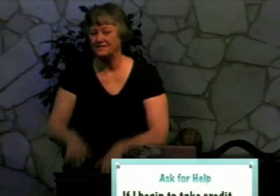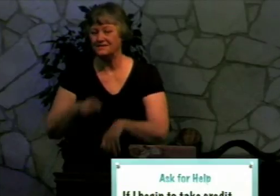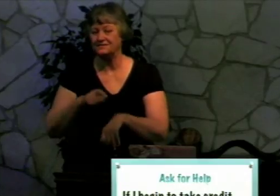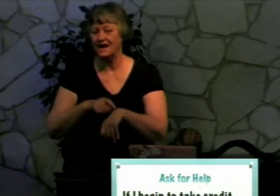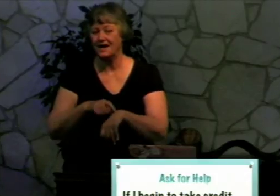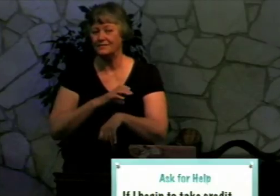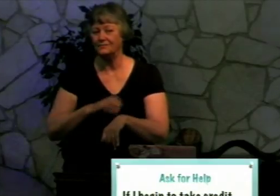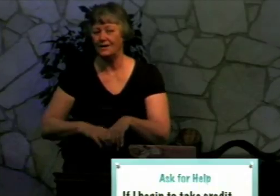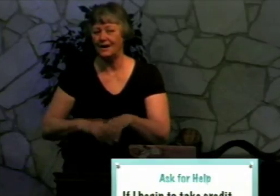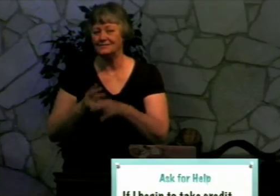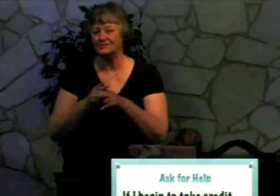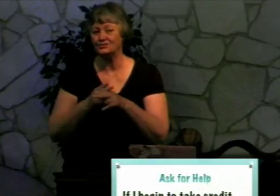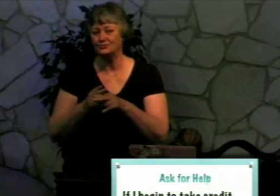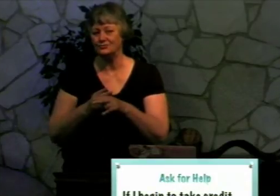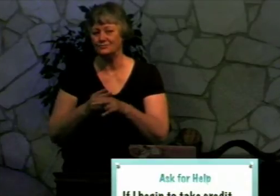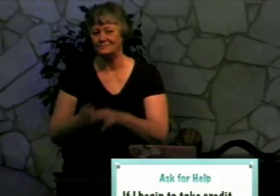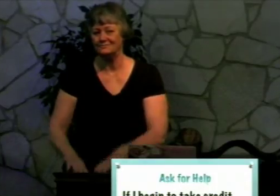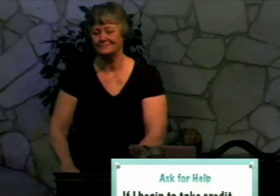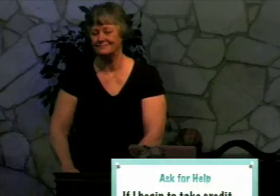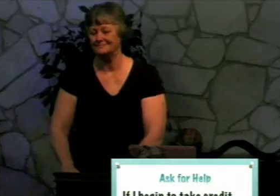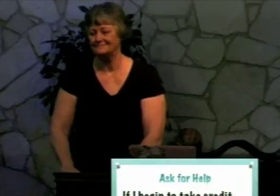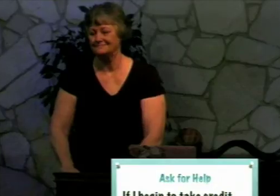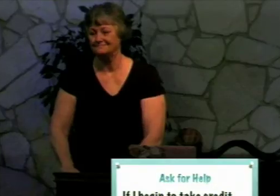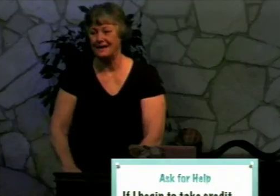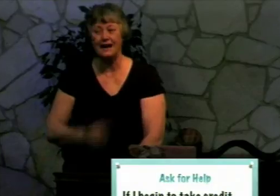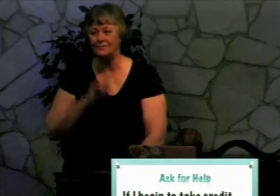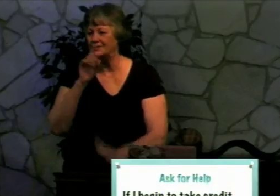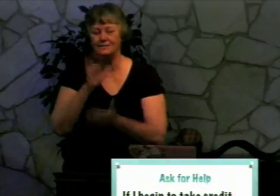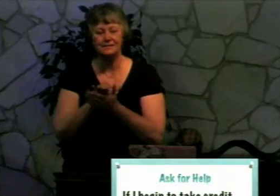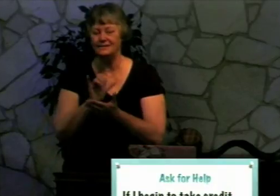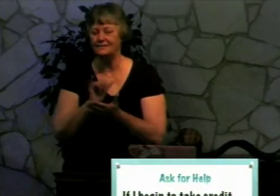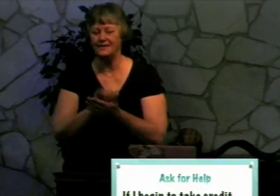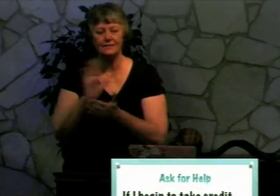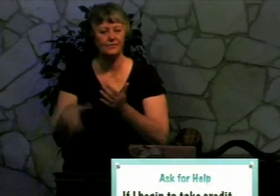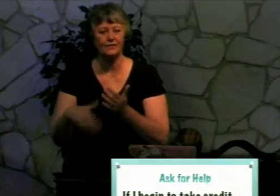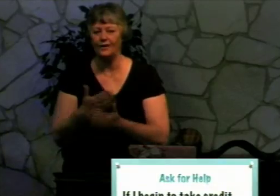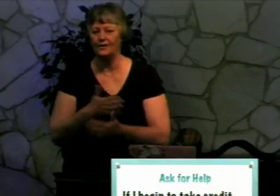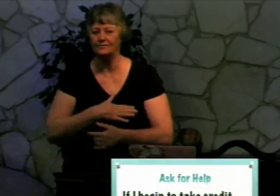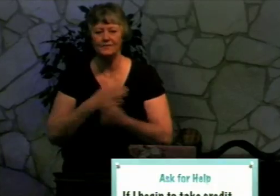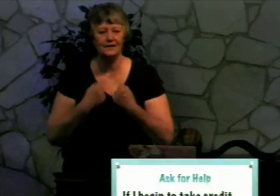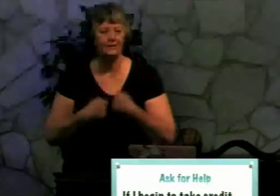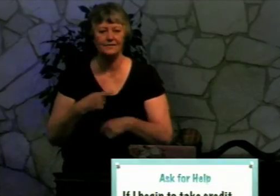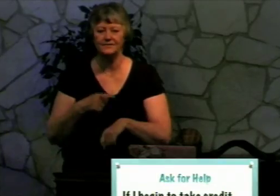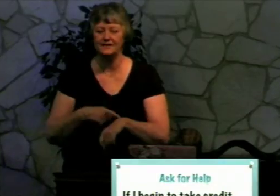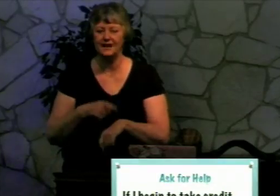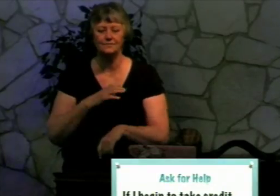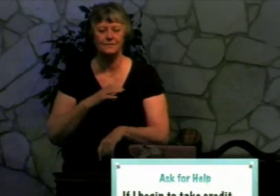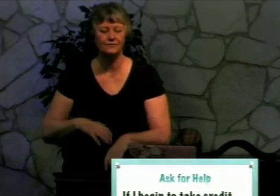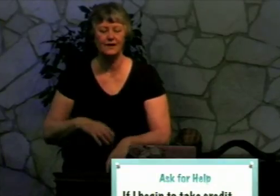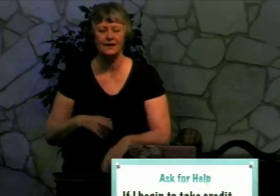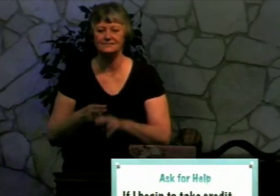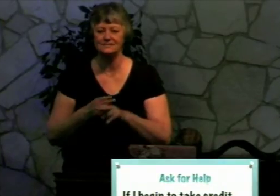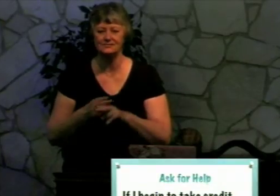The time of Christ is soon. I really believe that with all of my heart. The time of Christ is